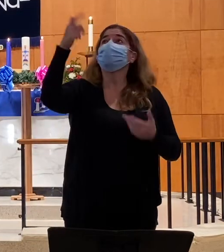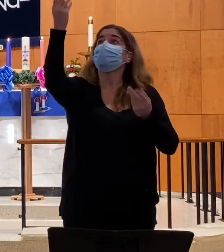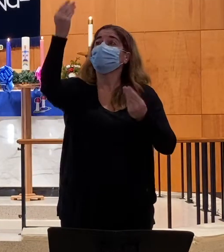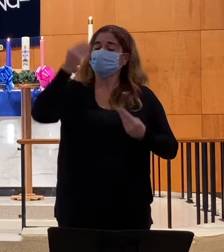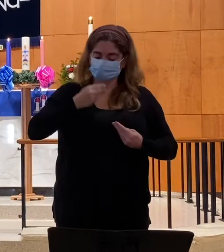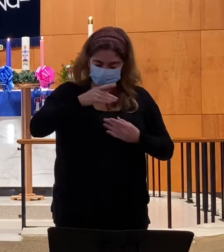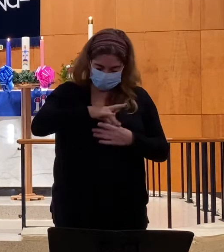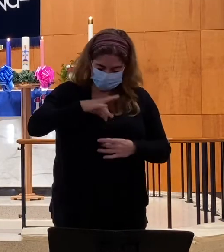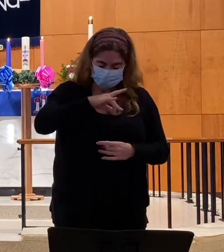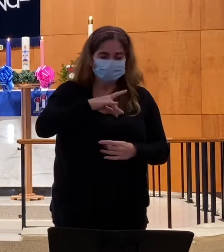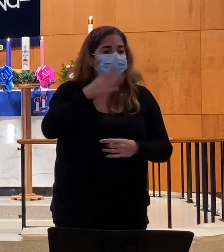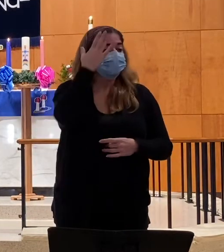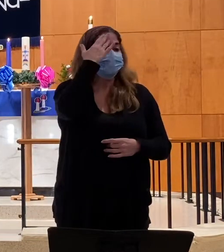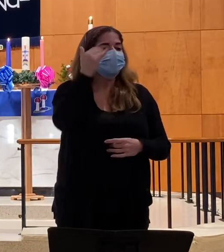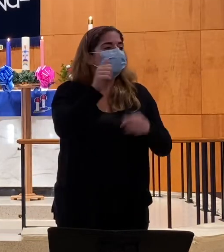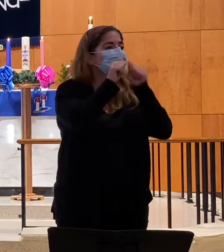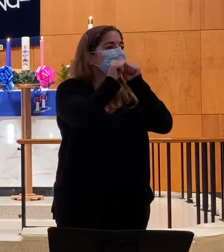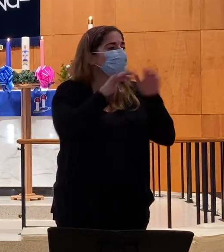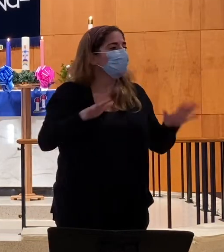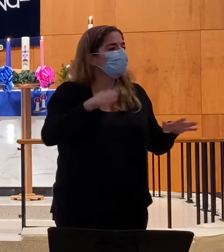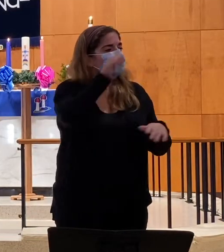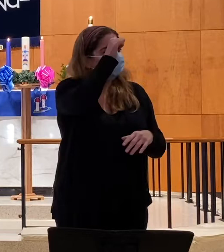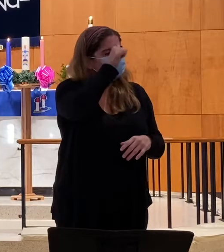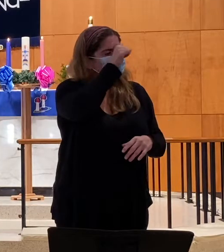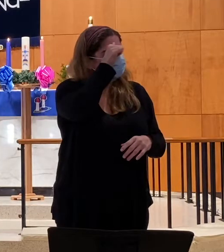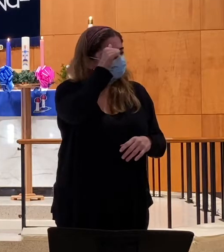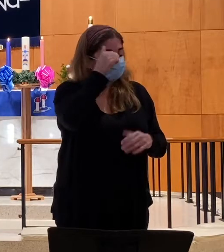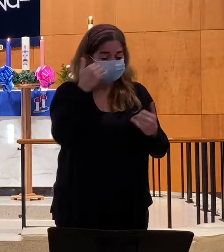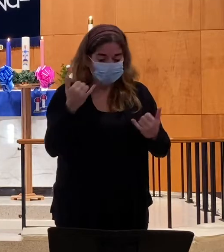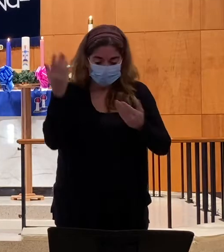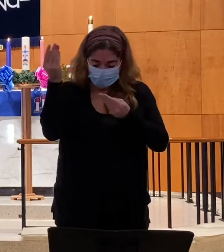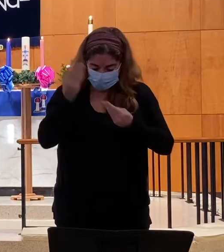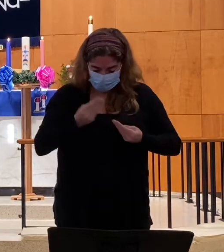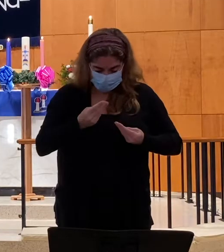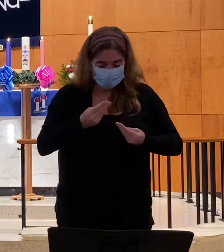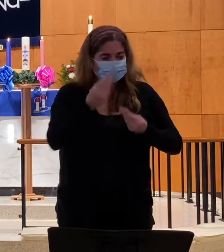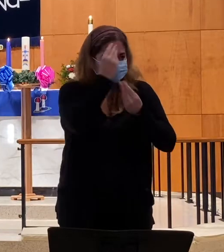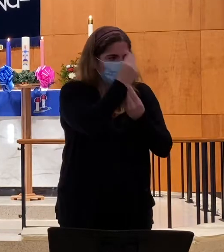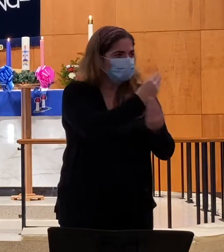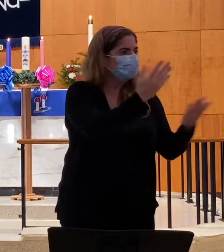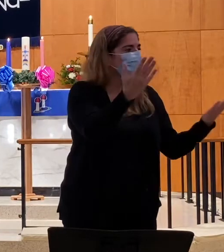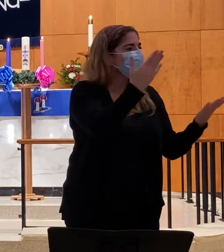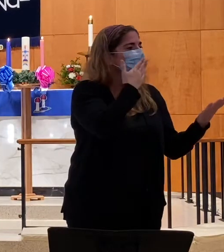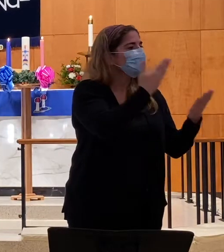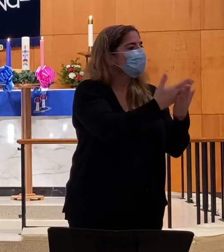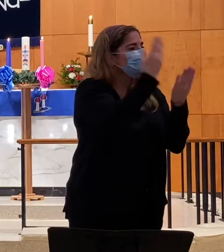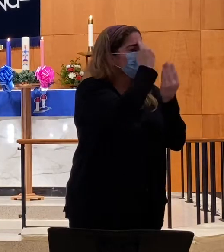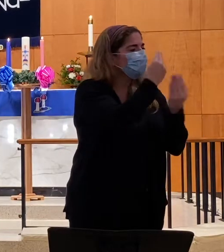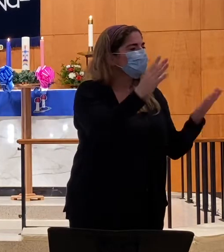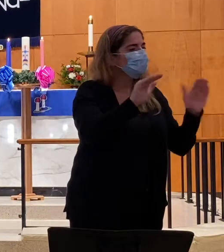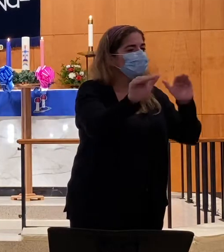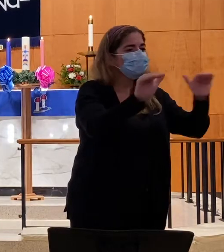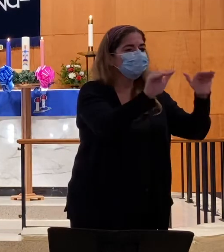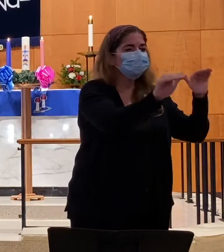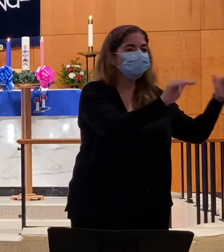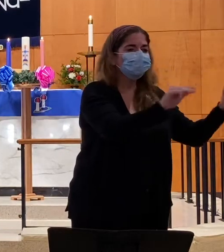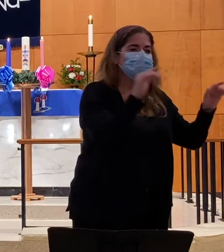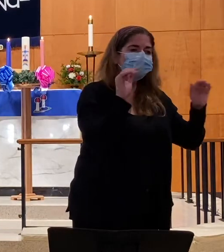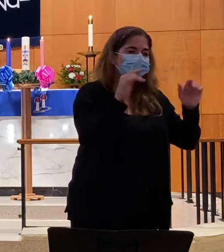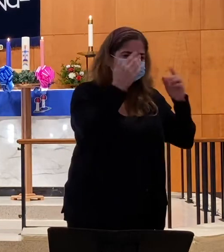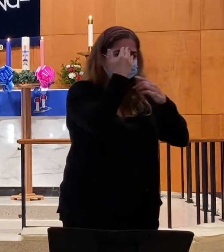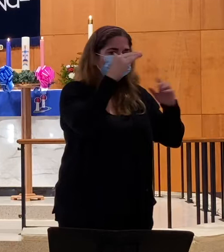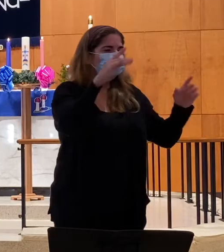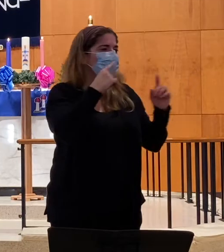me. He has sent me to bring good news to the oppressed, to bind up the brokenhearted, to proclaim liberty to